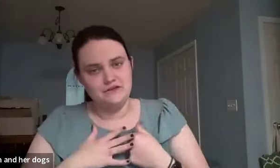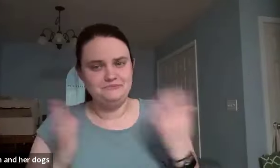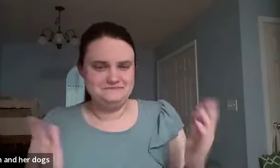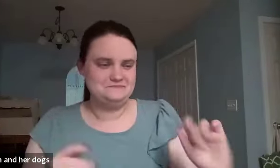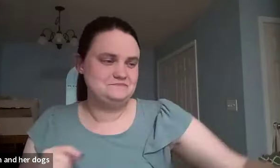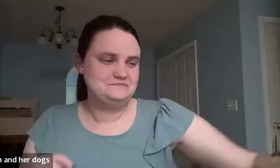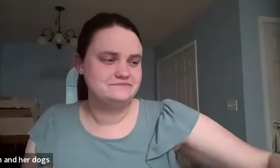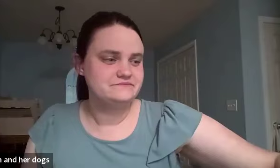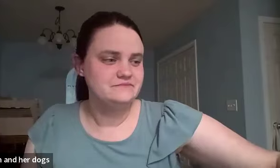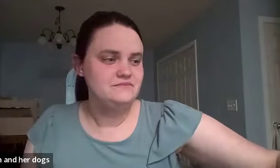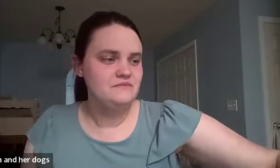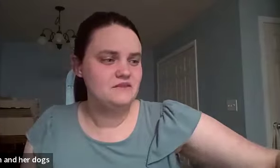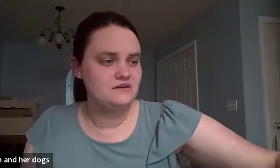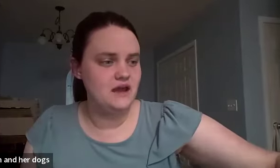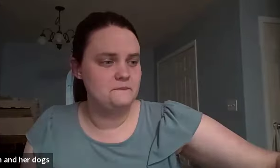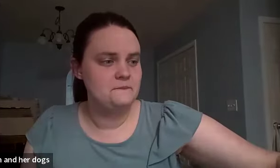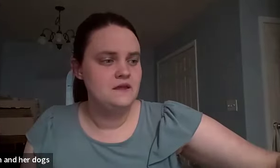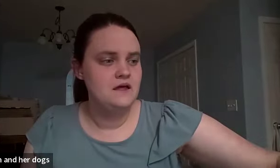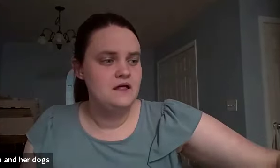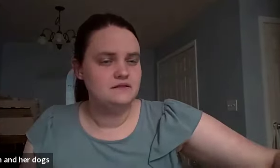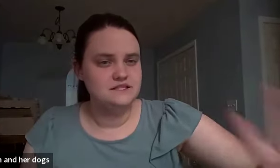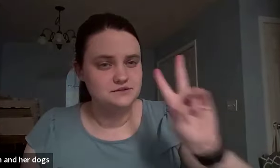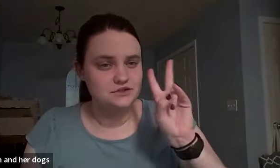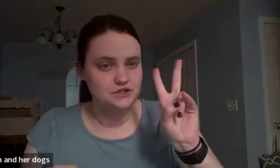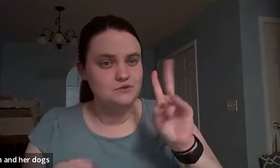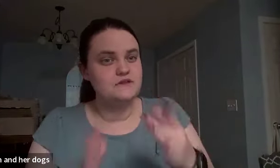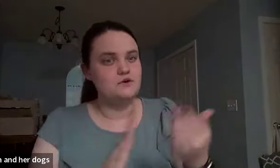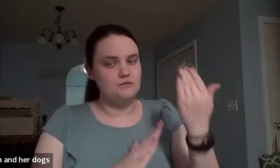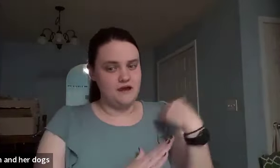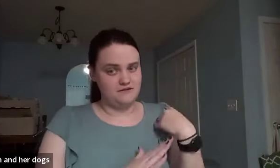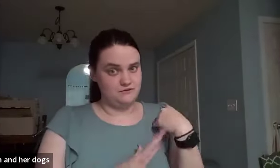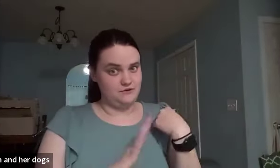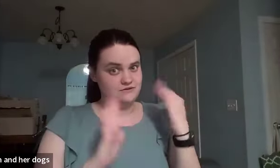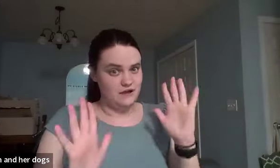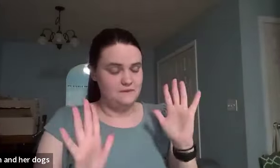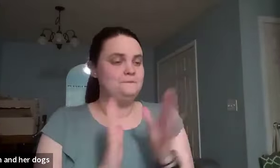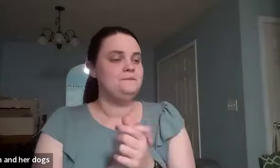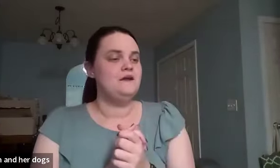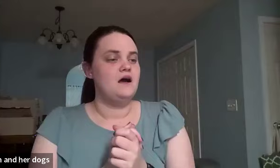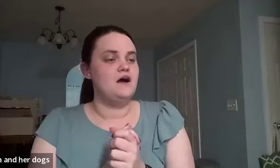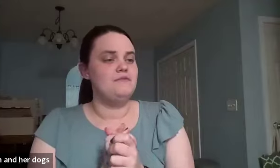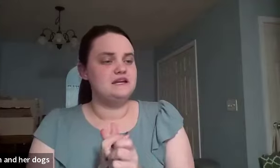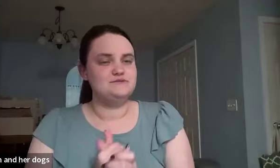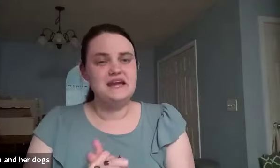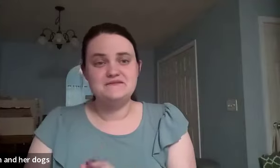me though. Okay, let's do two more, then we'll go back through those, okay? The next one I have